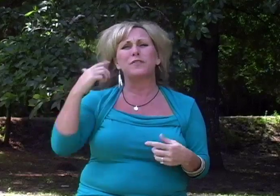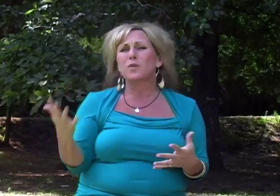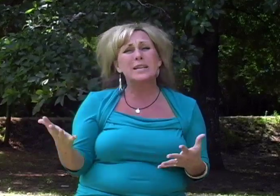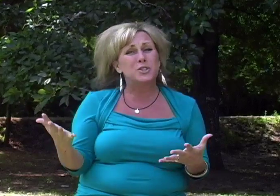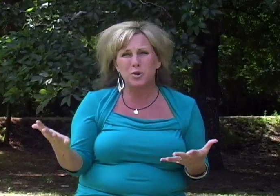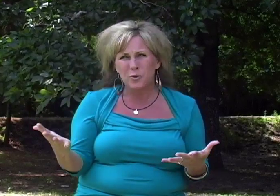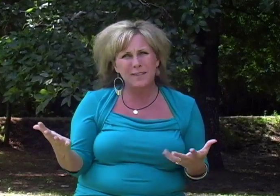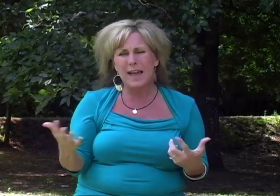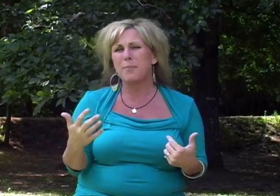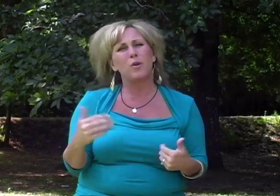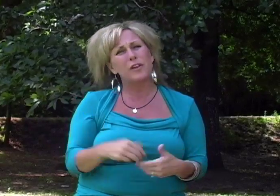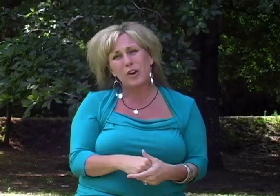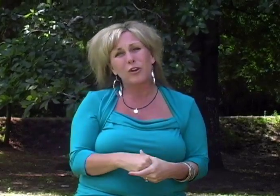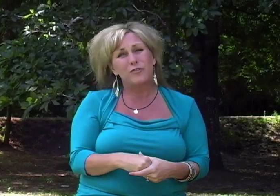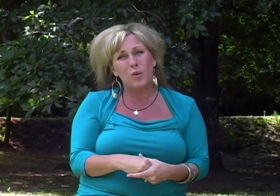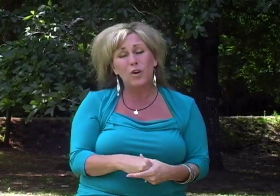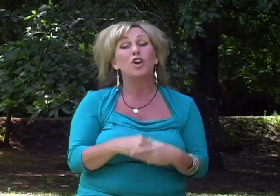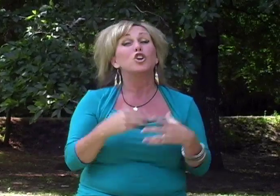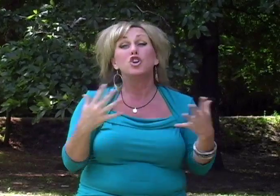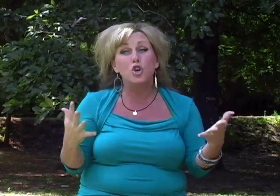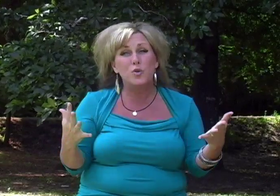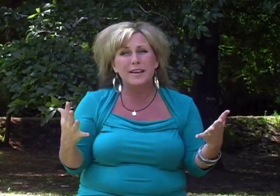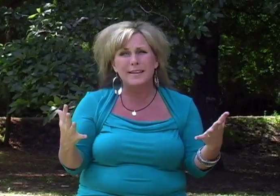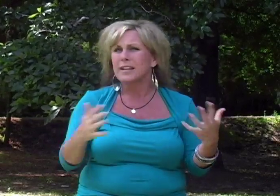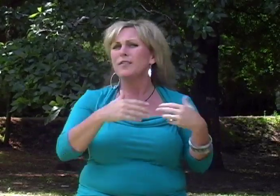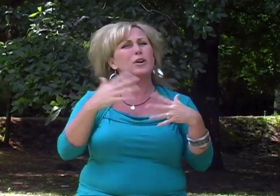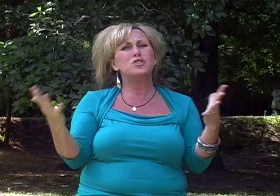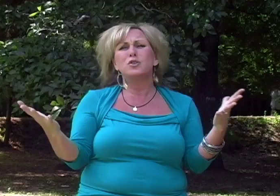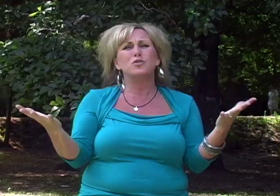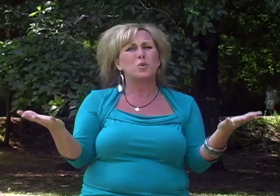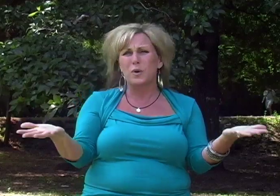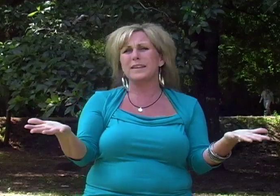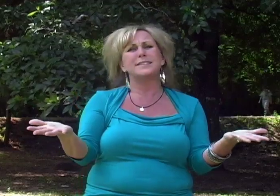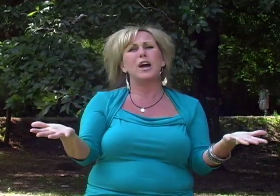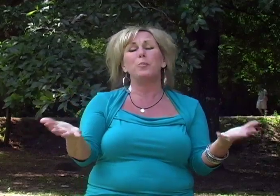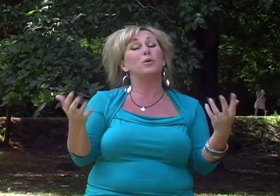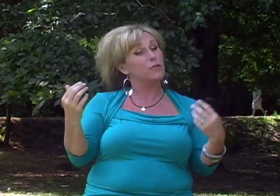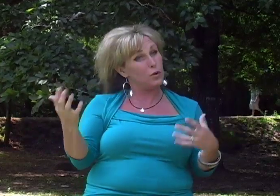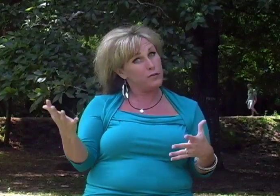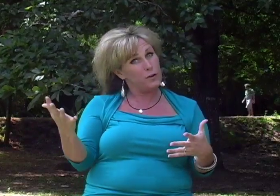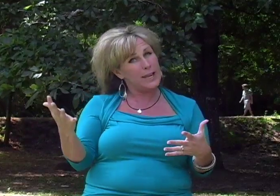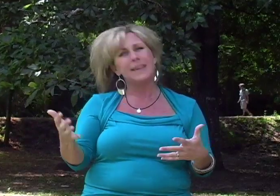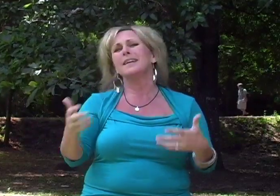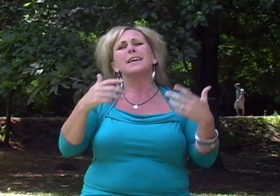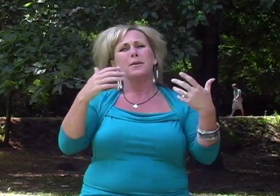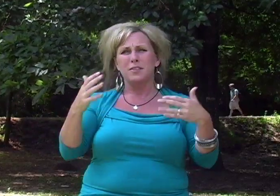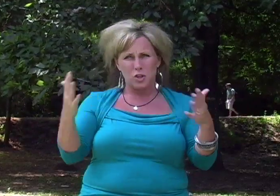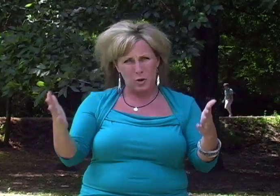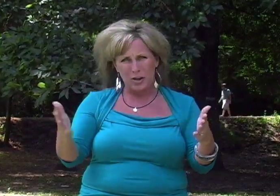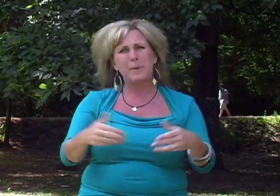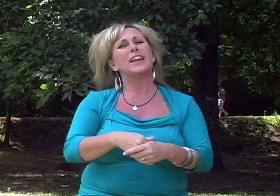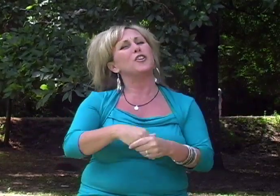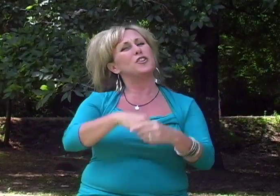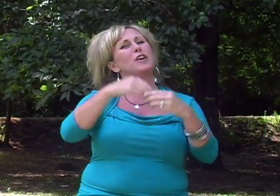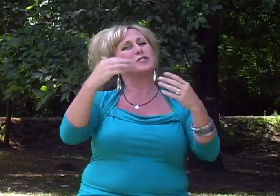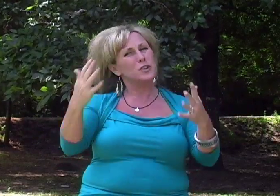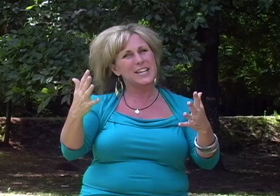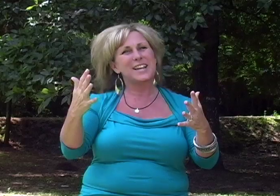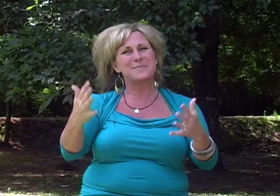free tutoring lab on the 3rd floor. Use it. Those tutors are willing to help you for free. Since you already paid $100 for your textbook,